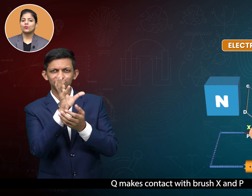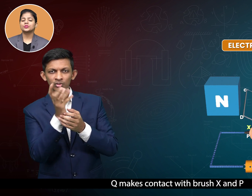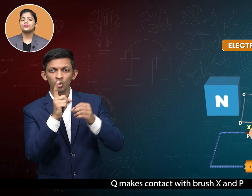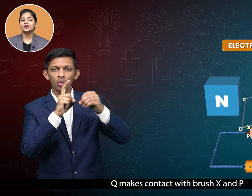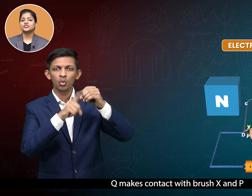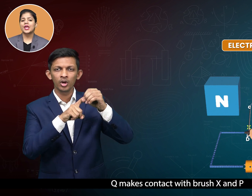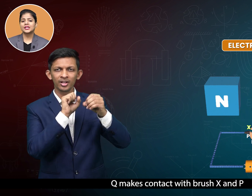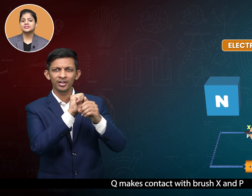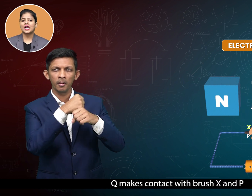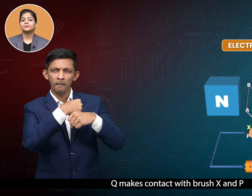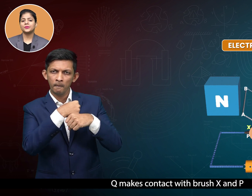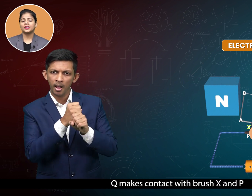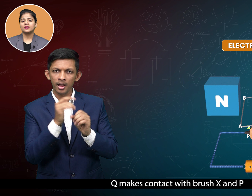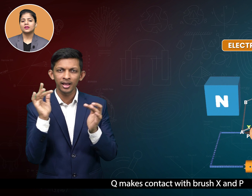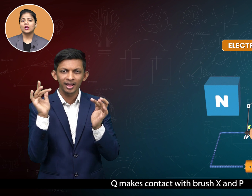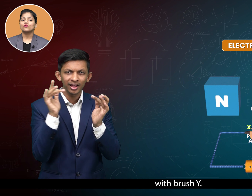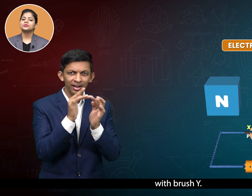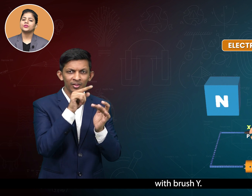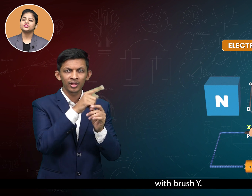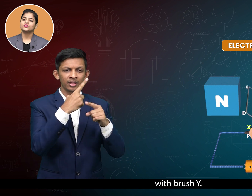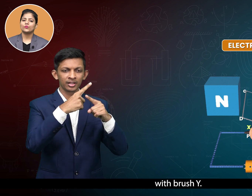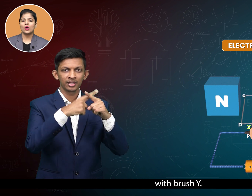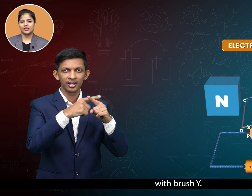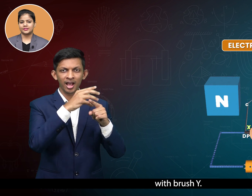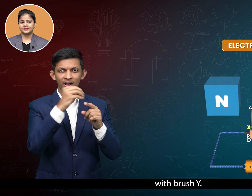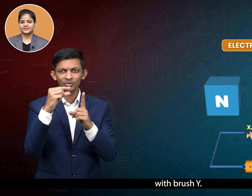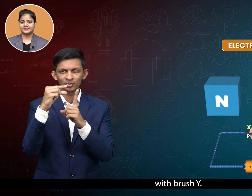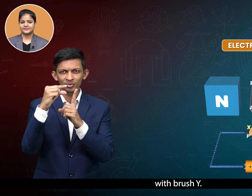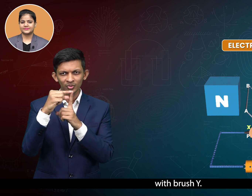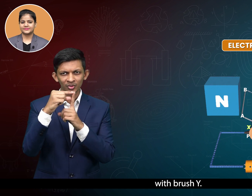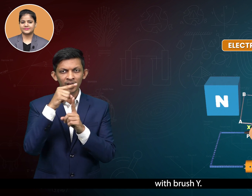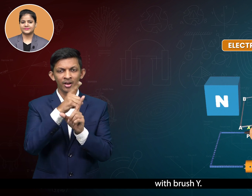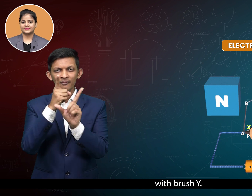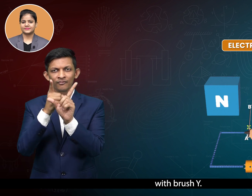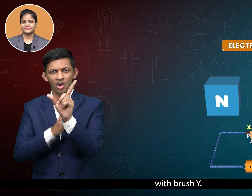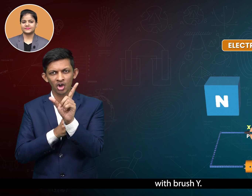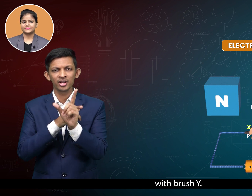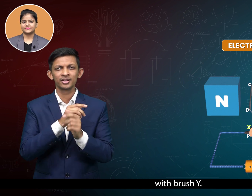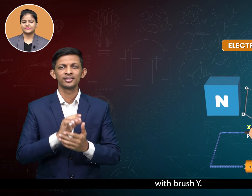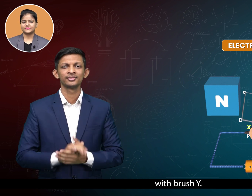contact with brush X and P with brush Y.